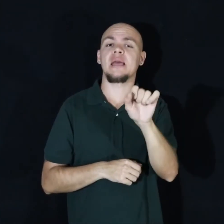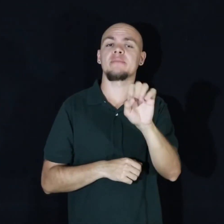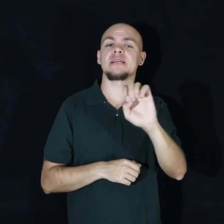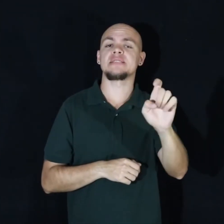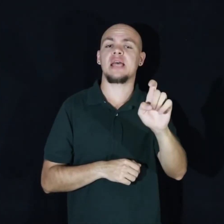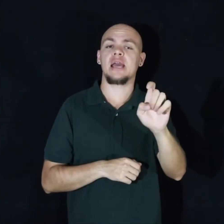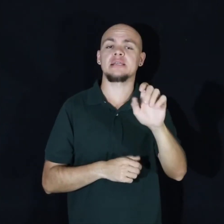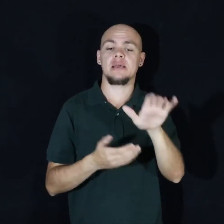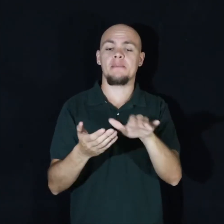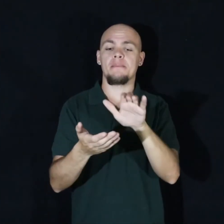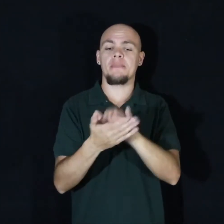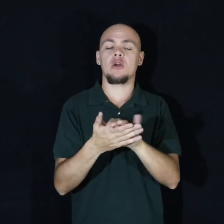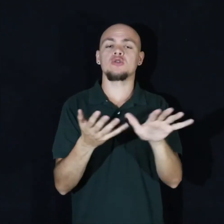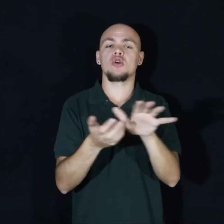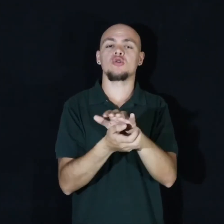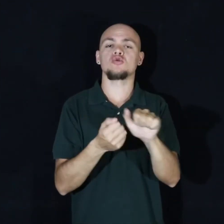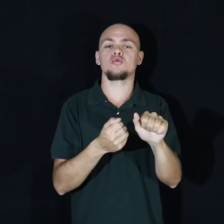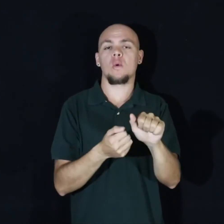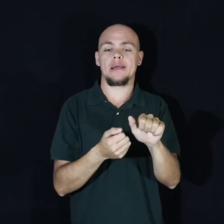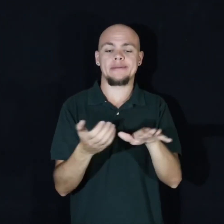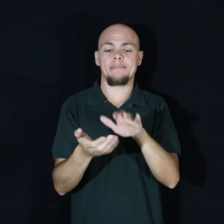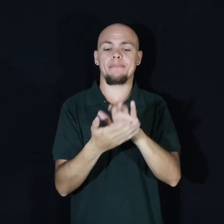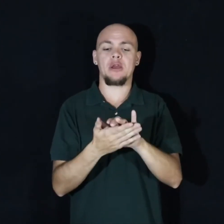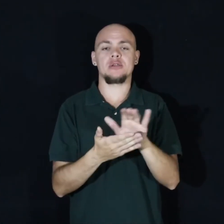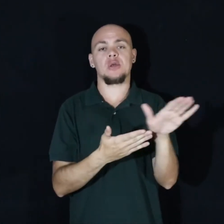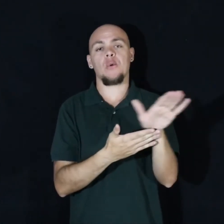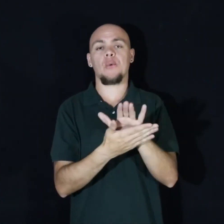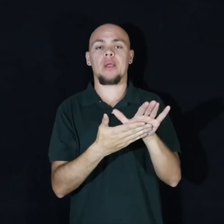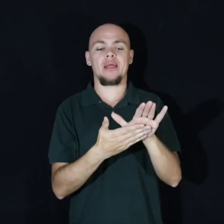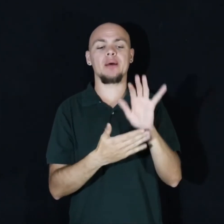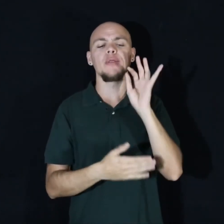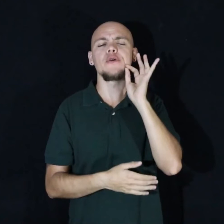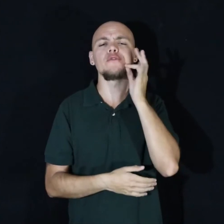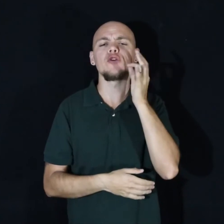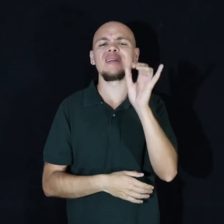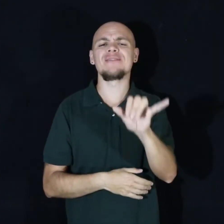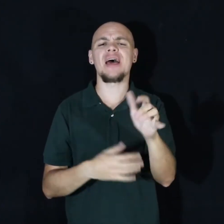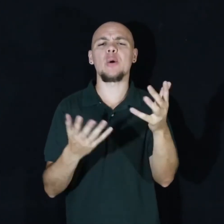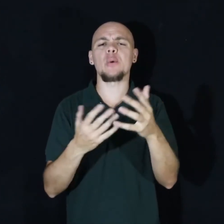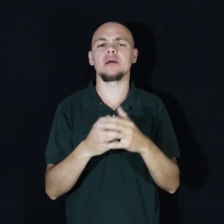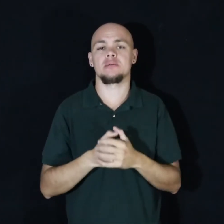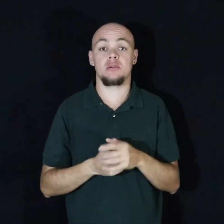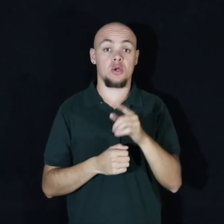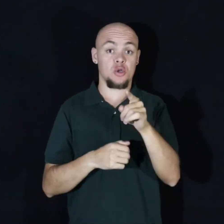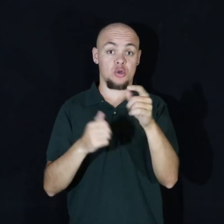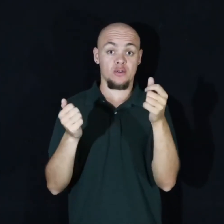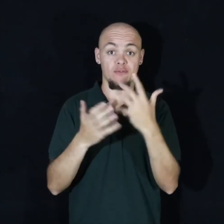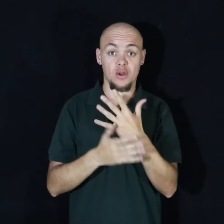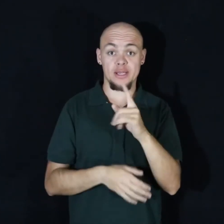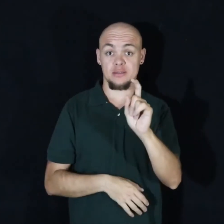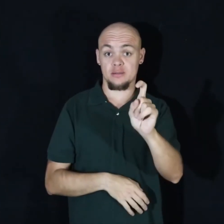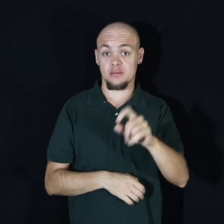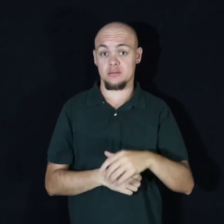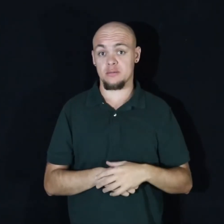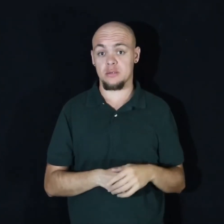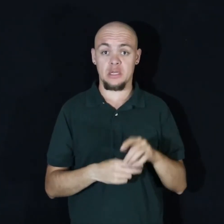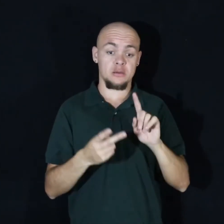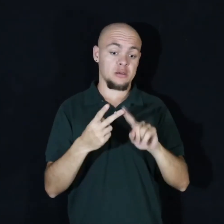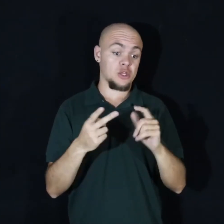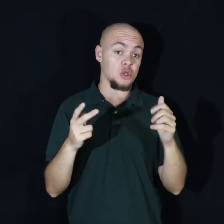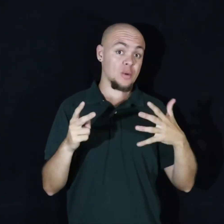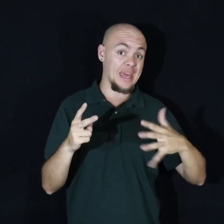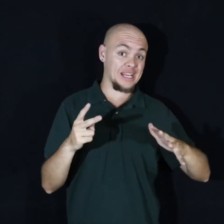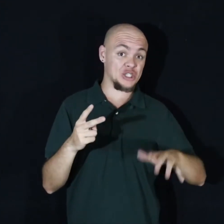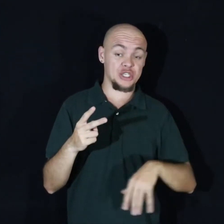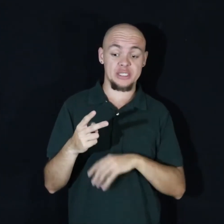a doctrine like, same-sex marriage destroys the sanctity of marriage. Well, what's the fruit of that? Are you